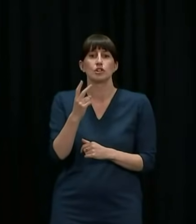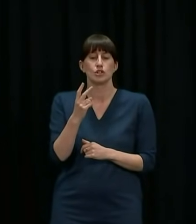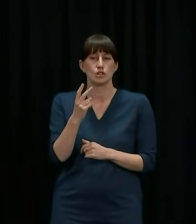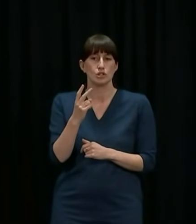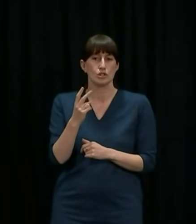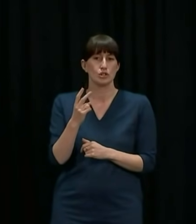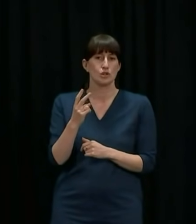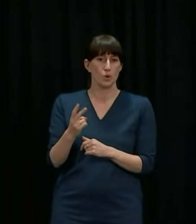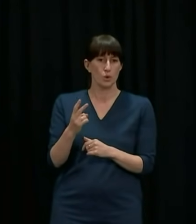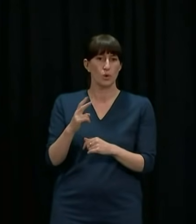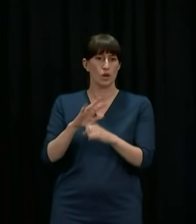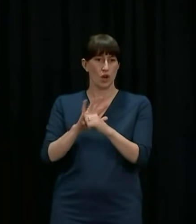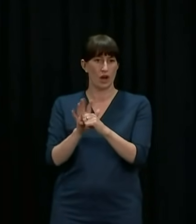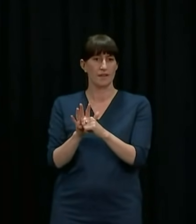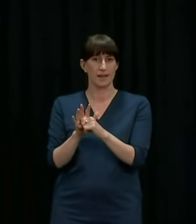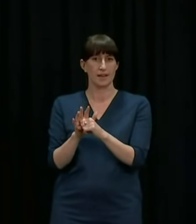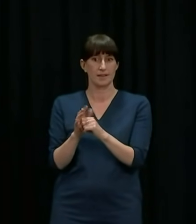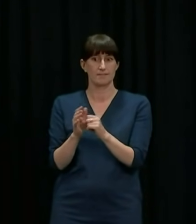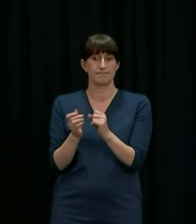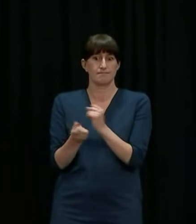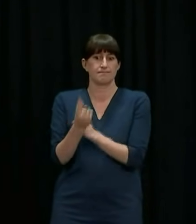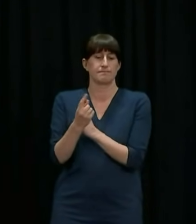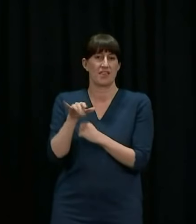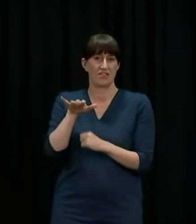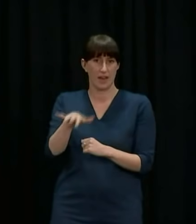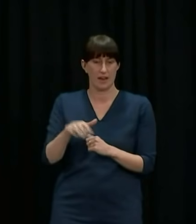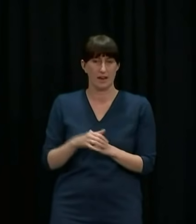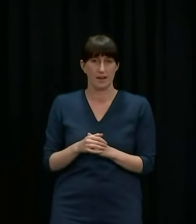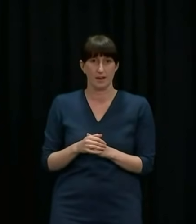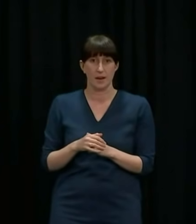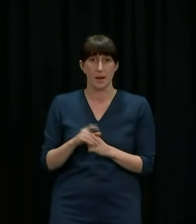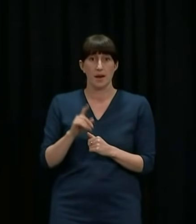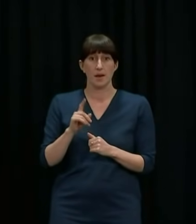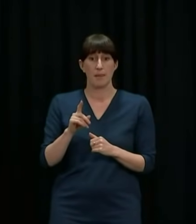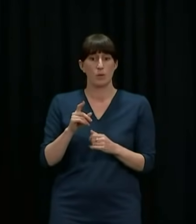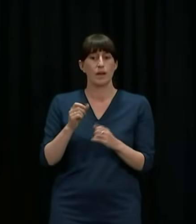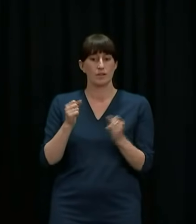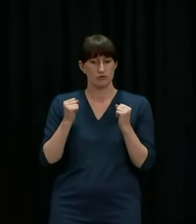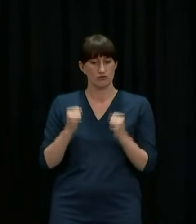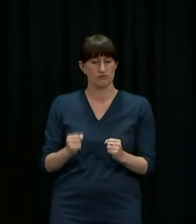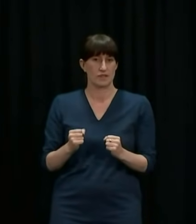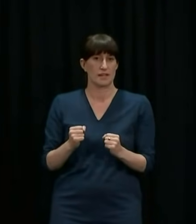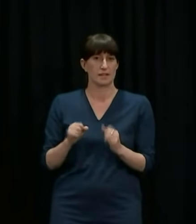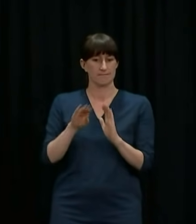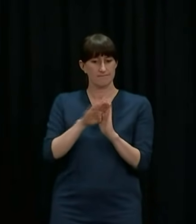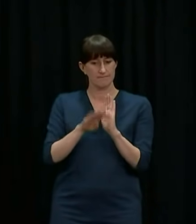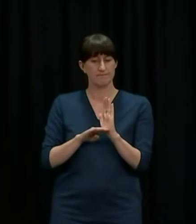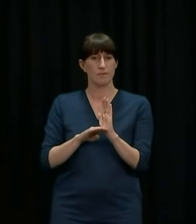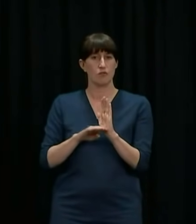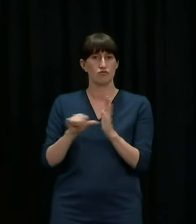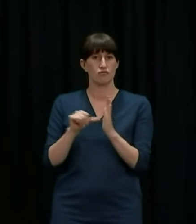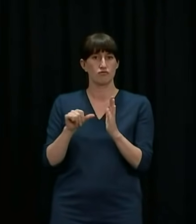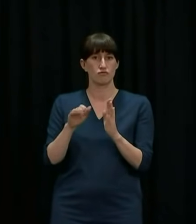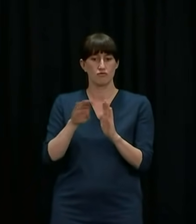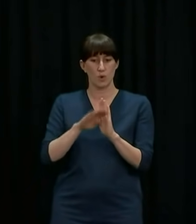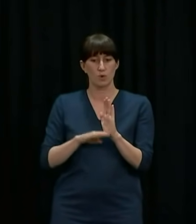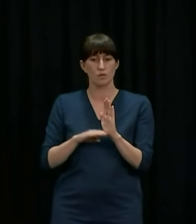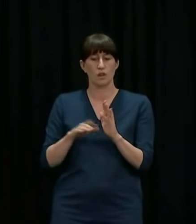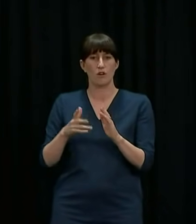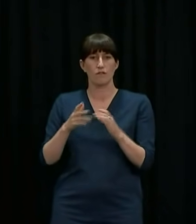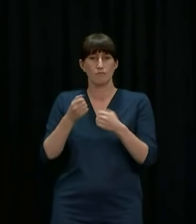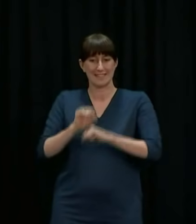are very strict precautions and measures in place to ensure that anyone accessing that dialysis unit now will be kept